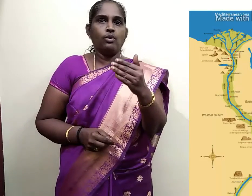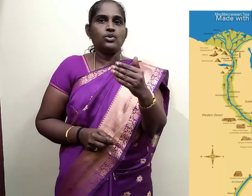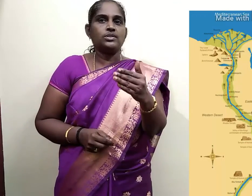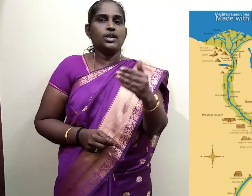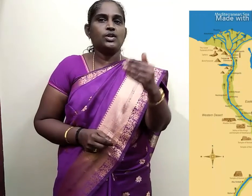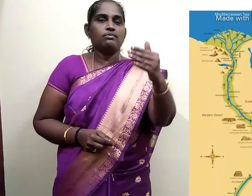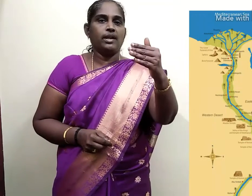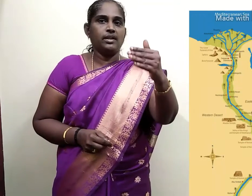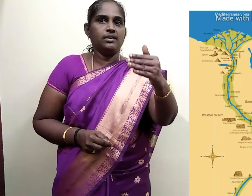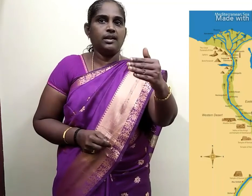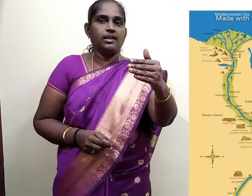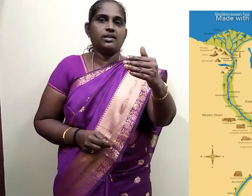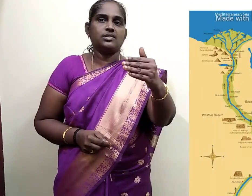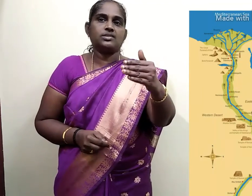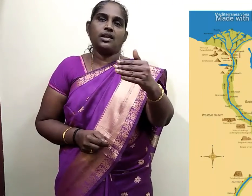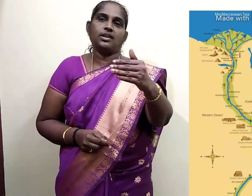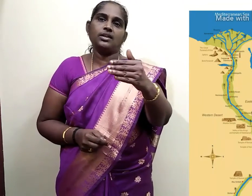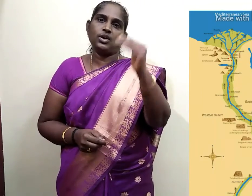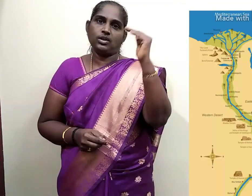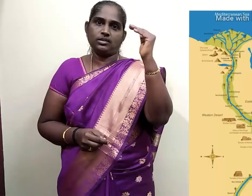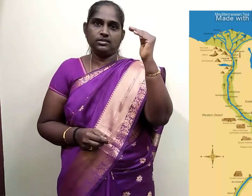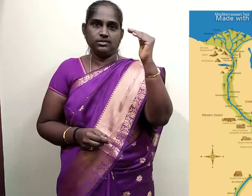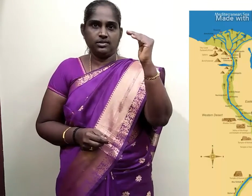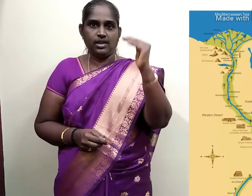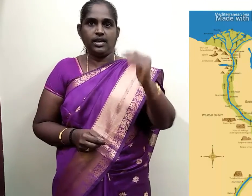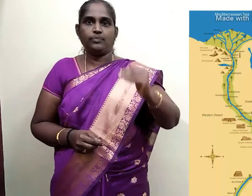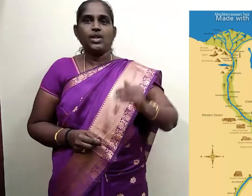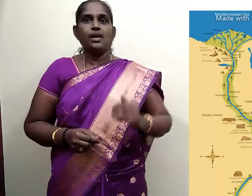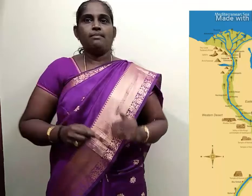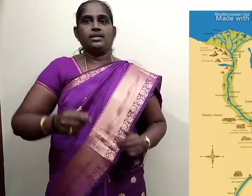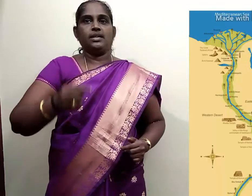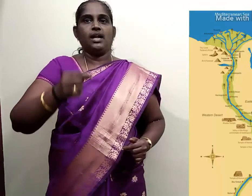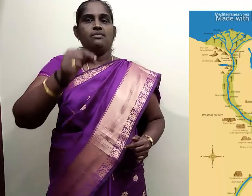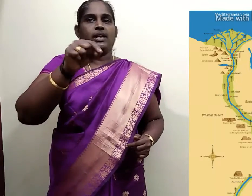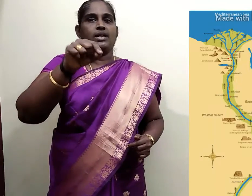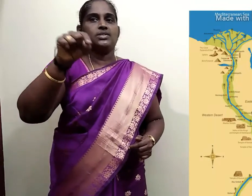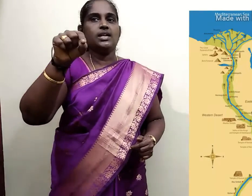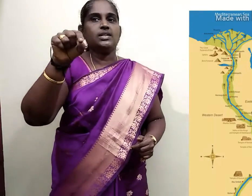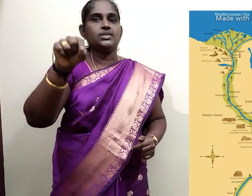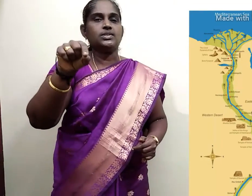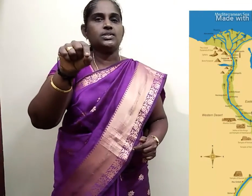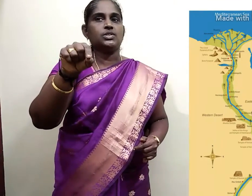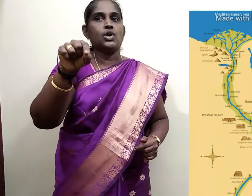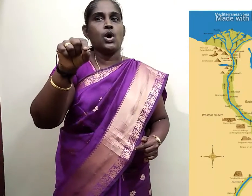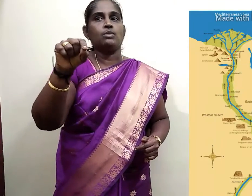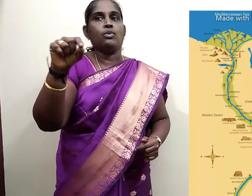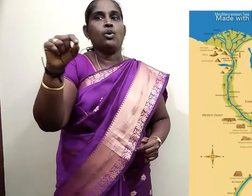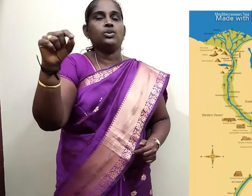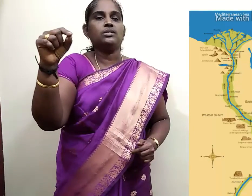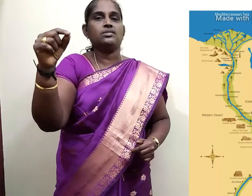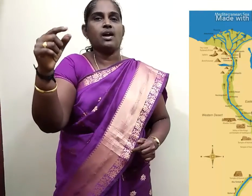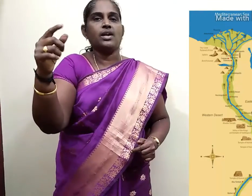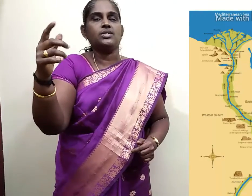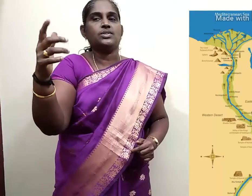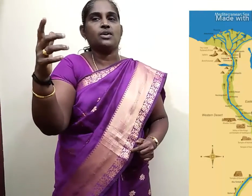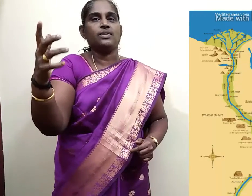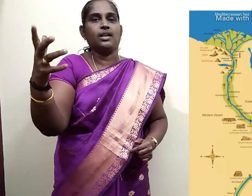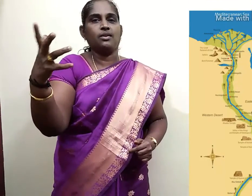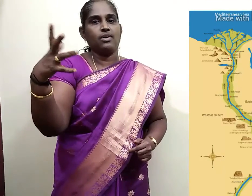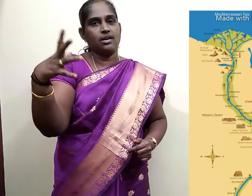flows into Mediterranean Sea in the north. Okay, but we can see desert on both sides of the river